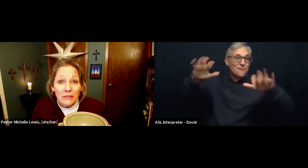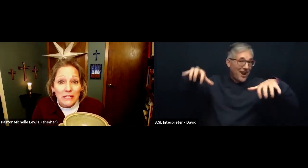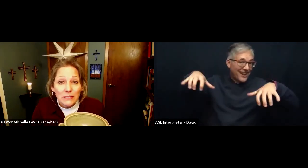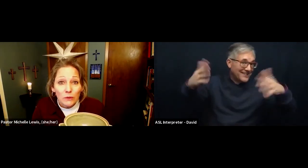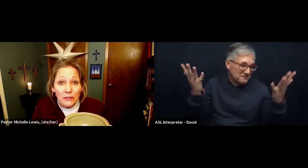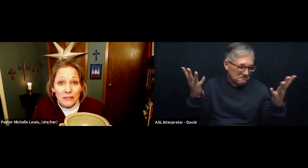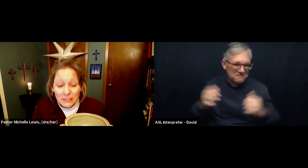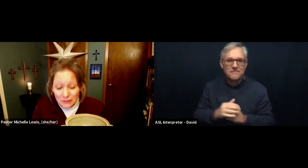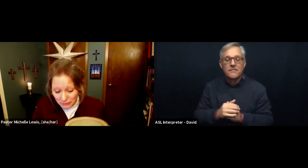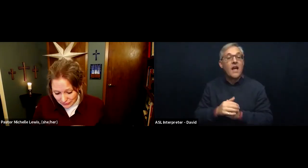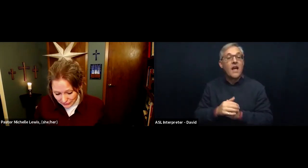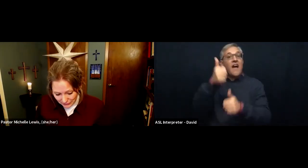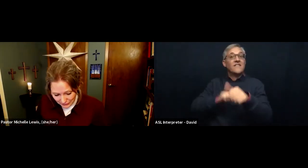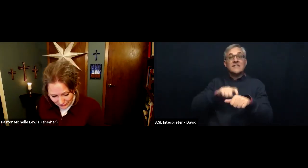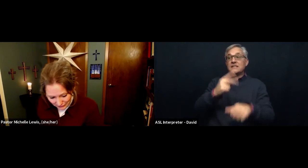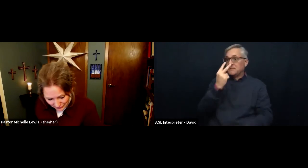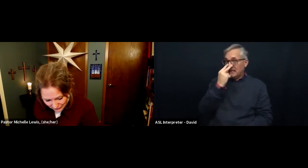remember these words.